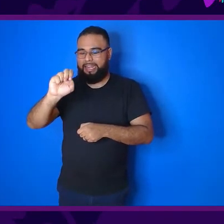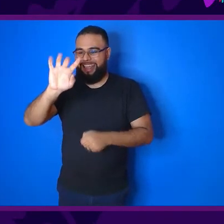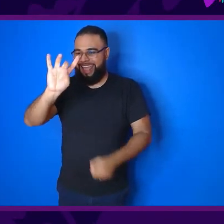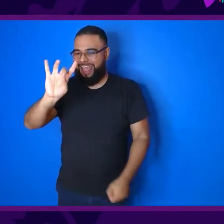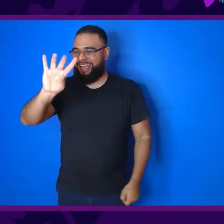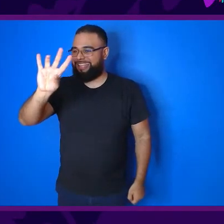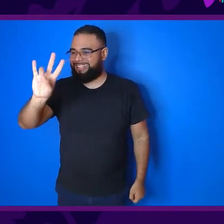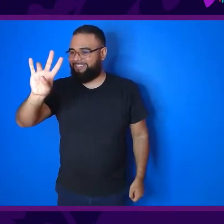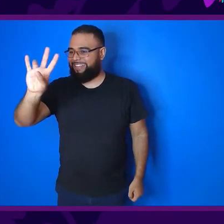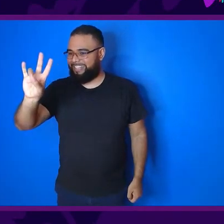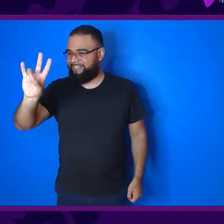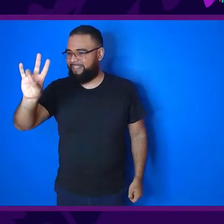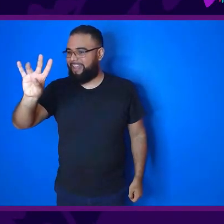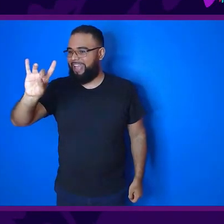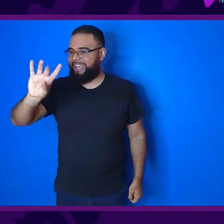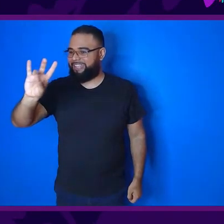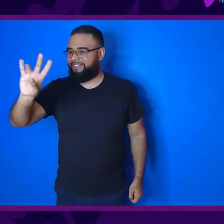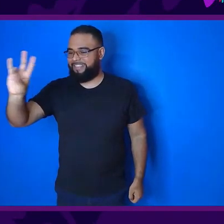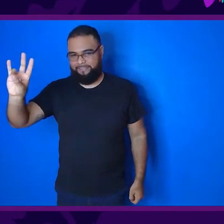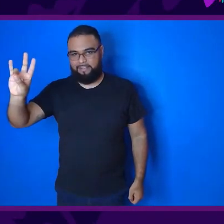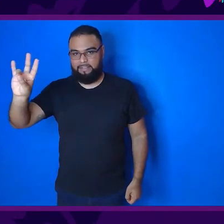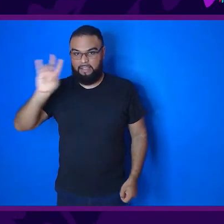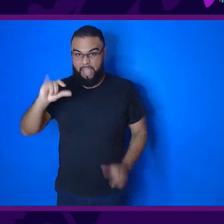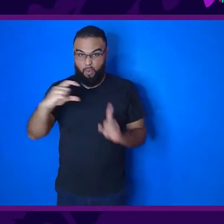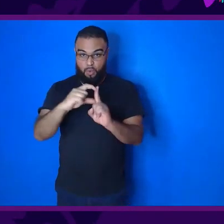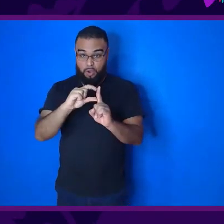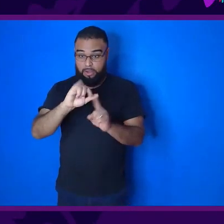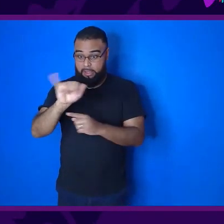877-877, Jane, to 877-877.